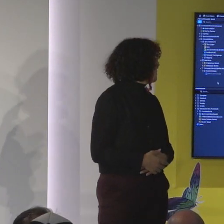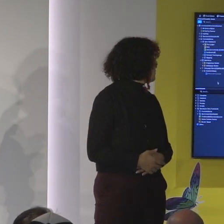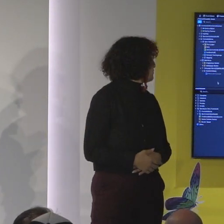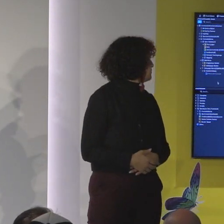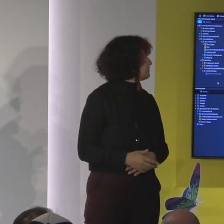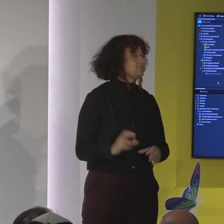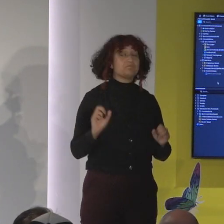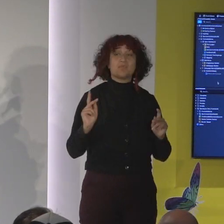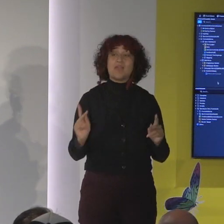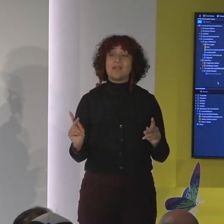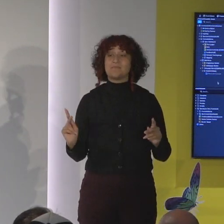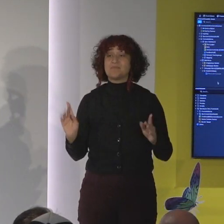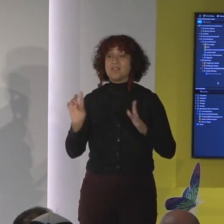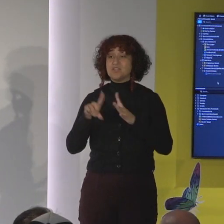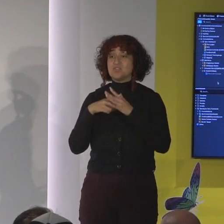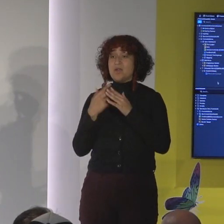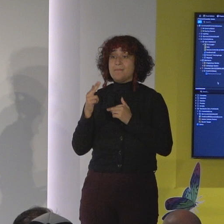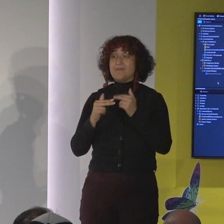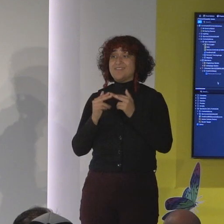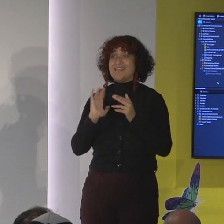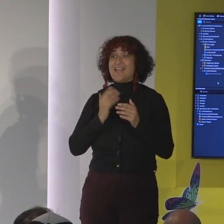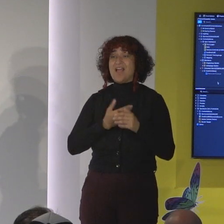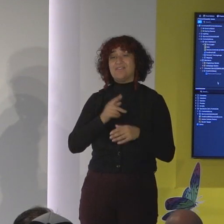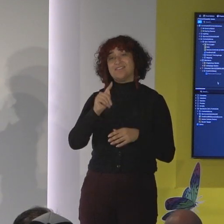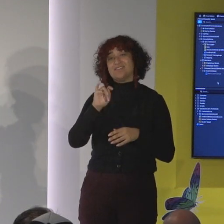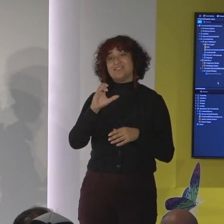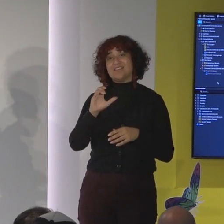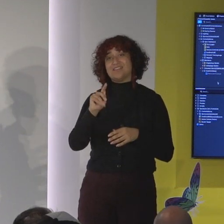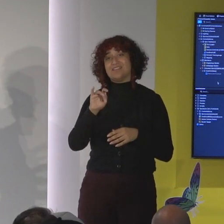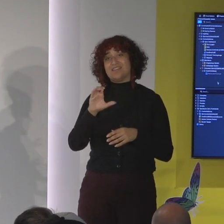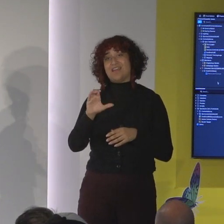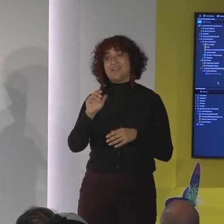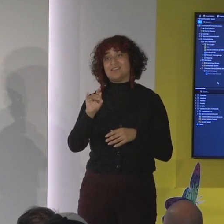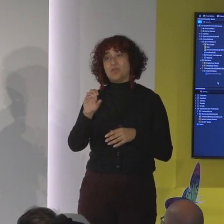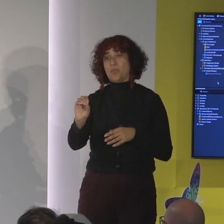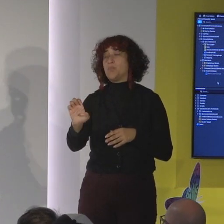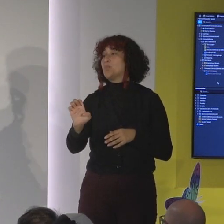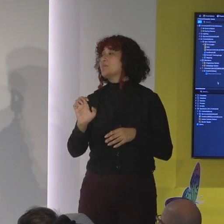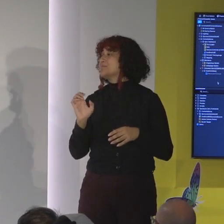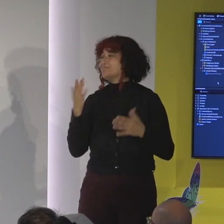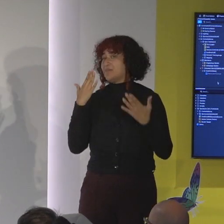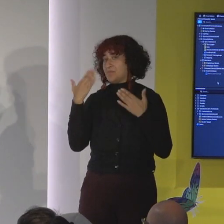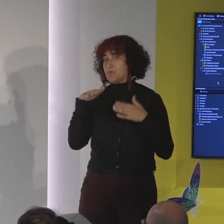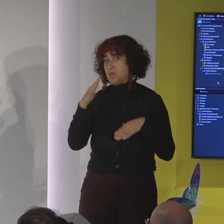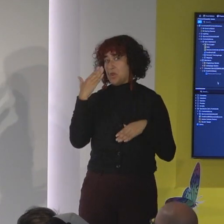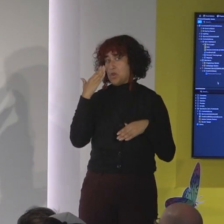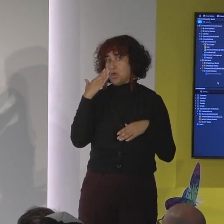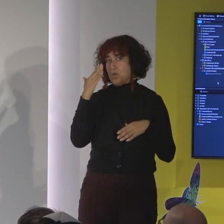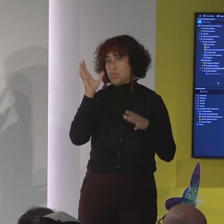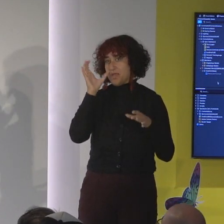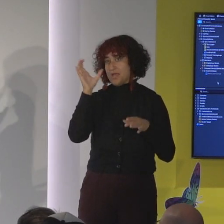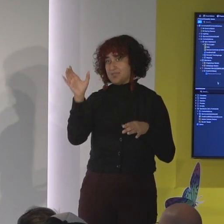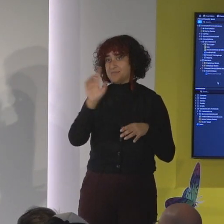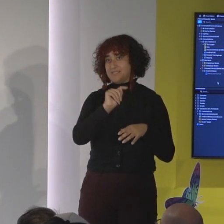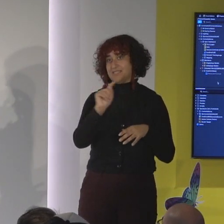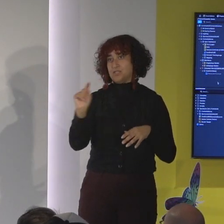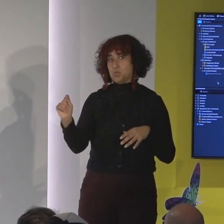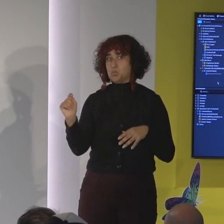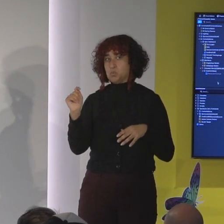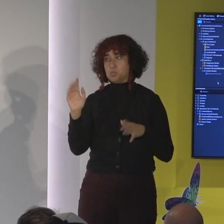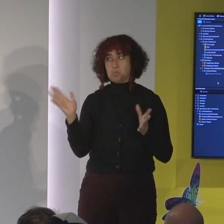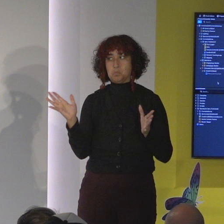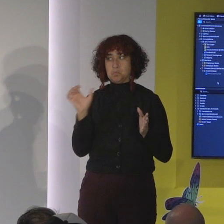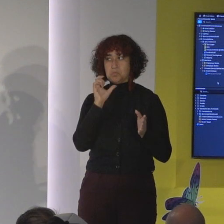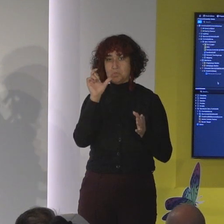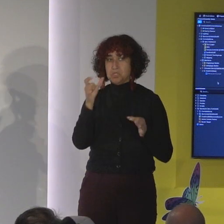All right, let's start building our tic-tac-toe prototype. I'm sure everyone is familiar with the concept of tic-tac-toe. Probably don't